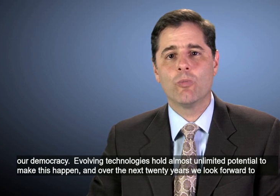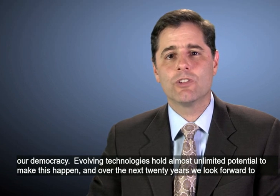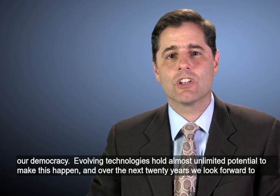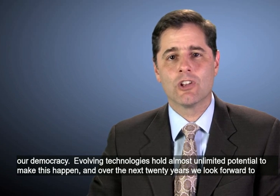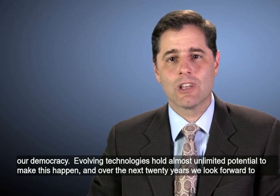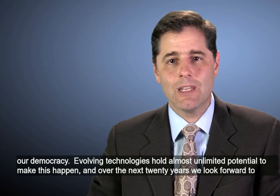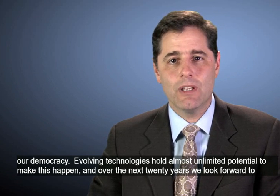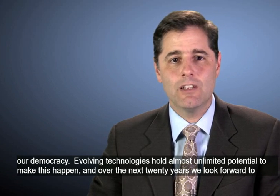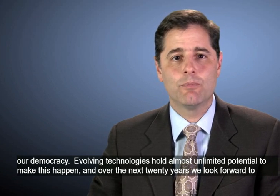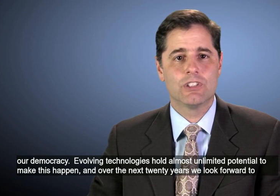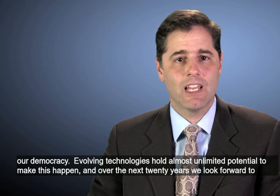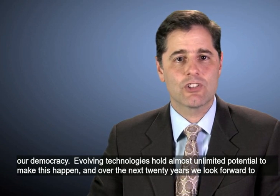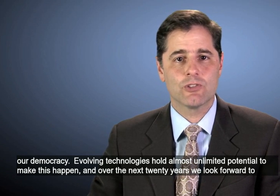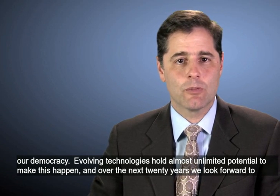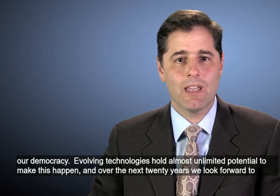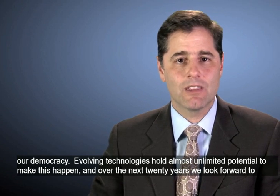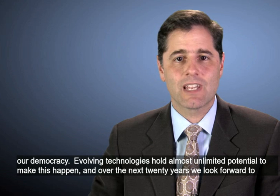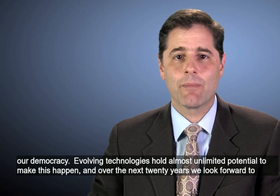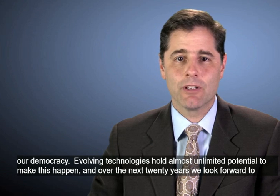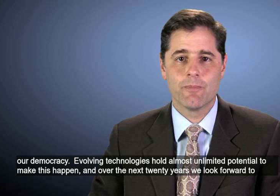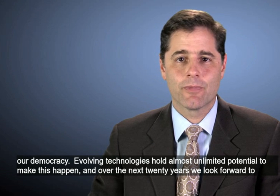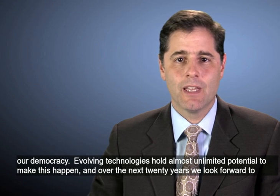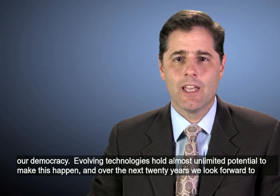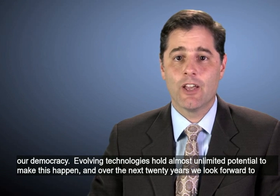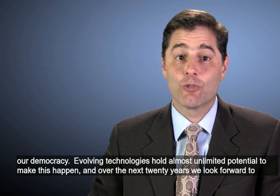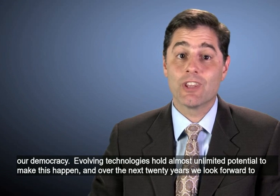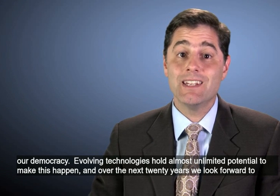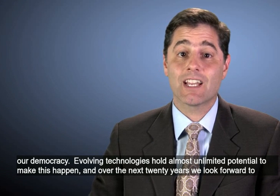almost unlimited potential to make this happen, and over the next